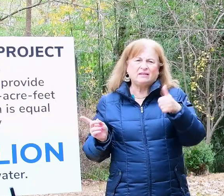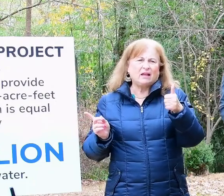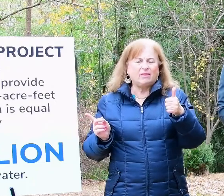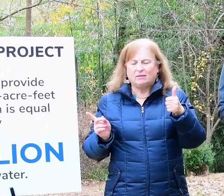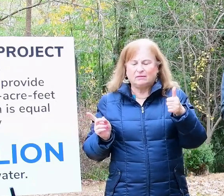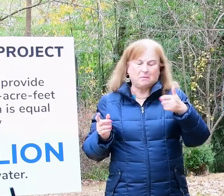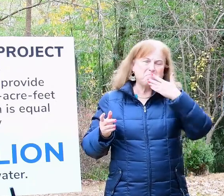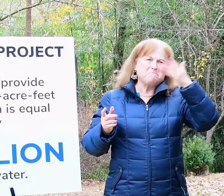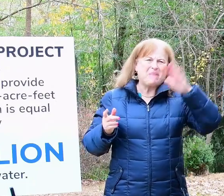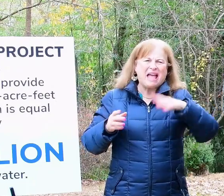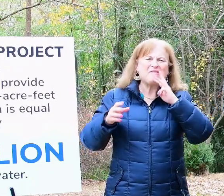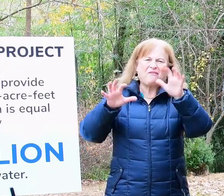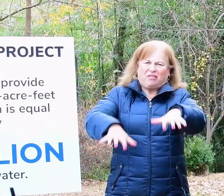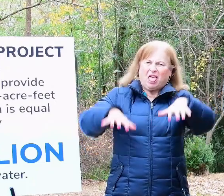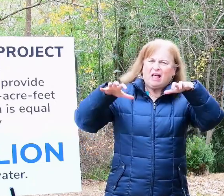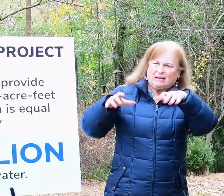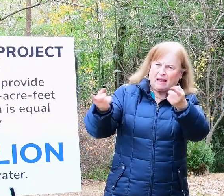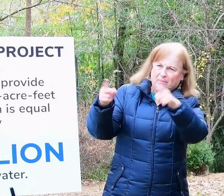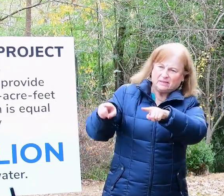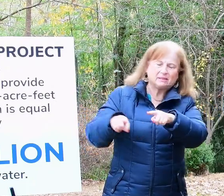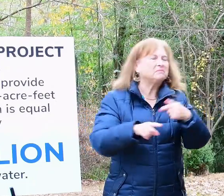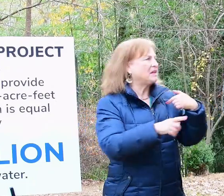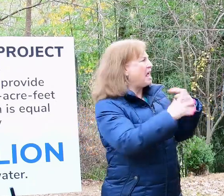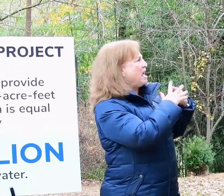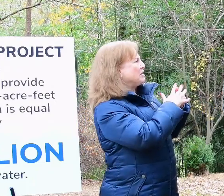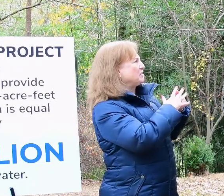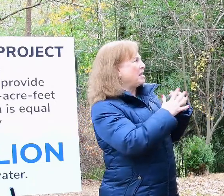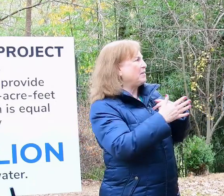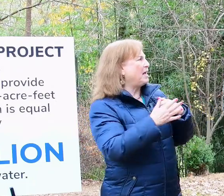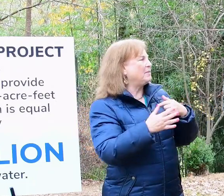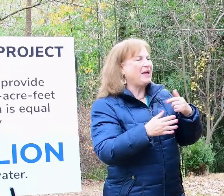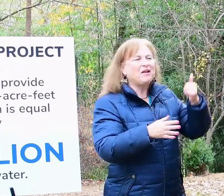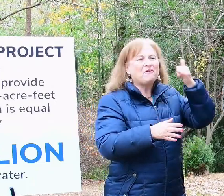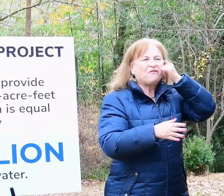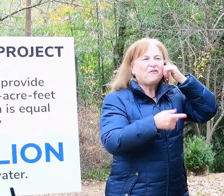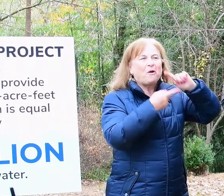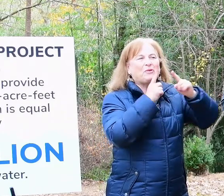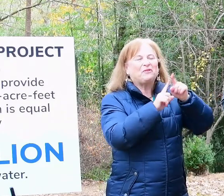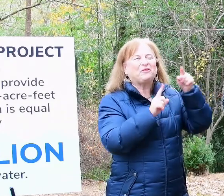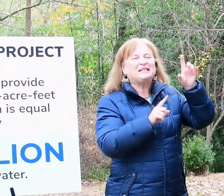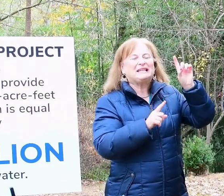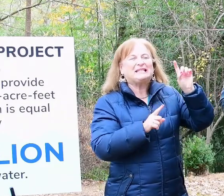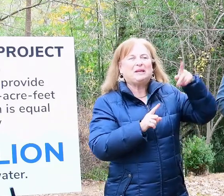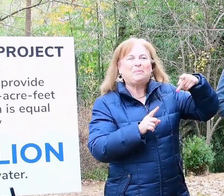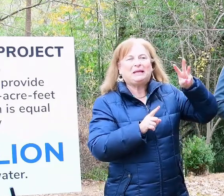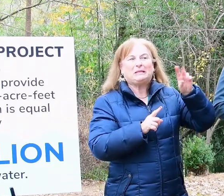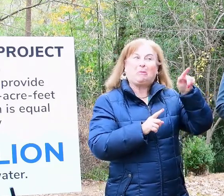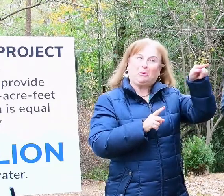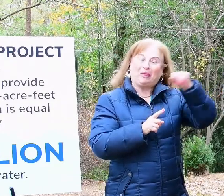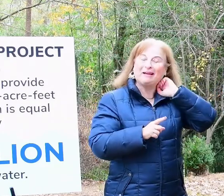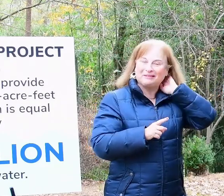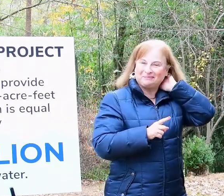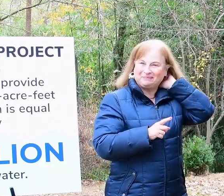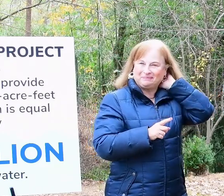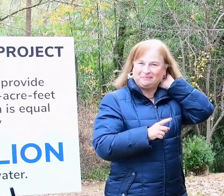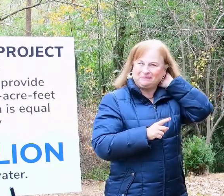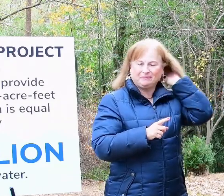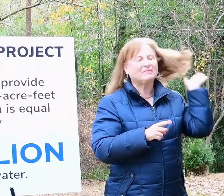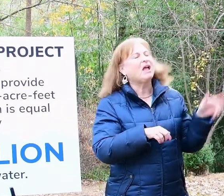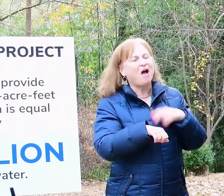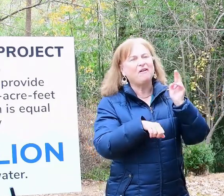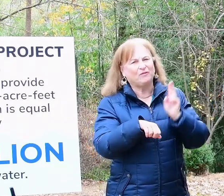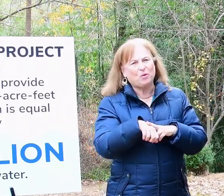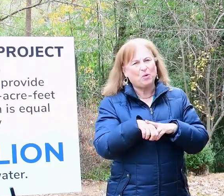1,000 year flood come? So I'll start off, and I may phone a friend over in the DPW section.